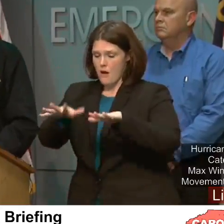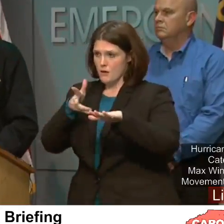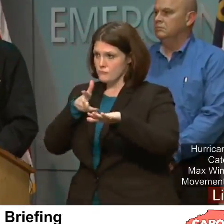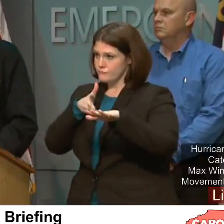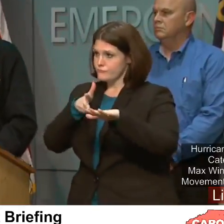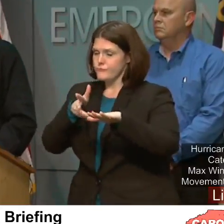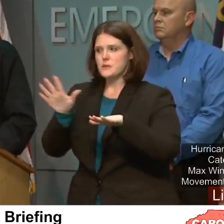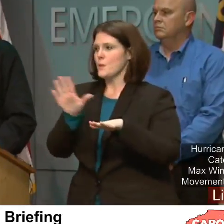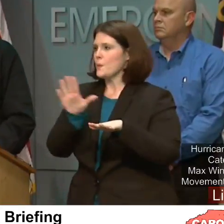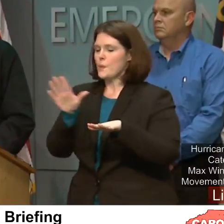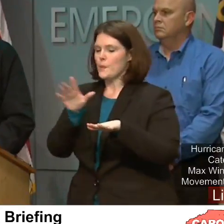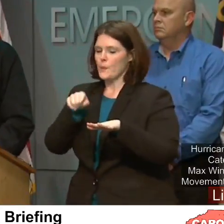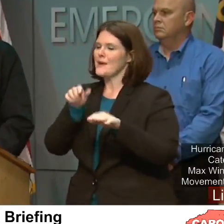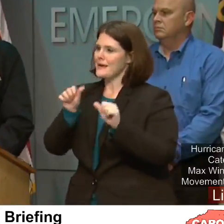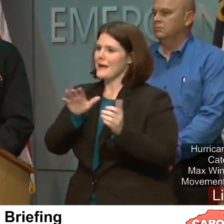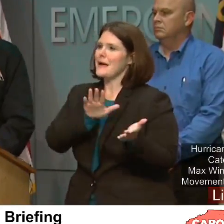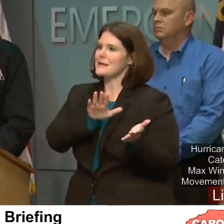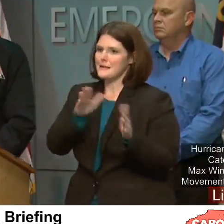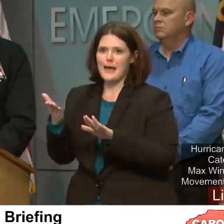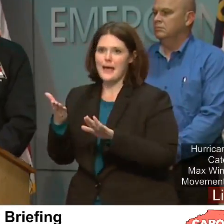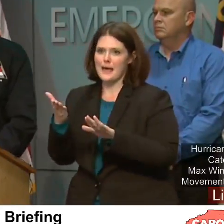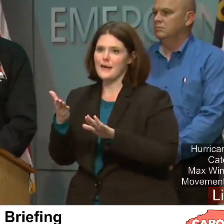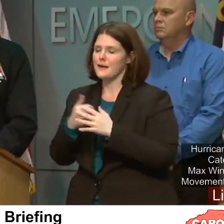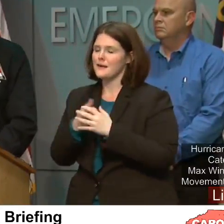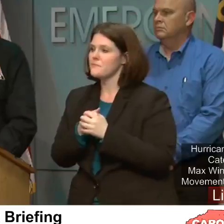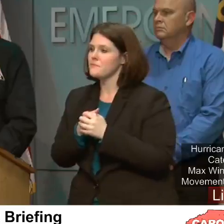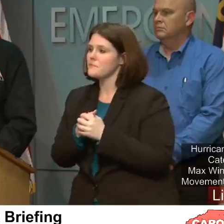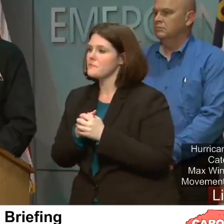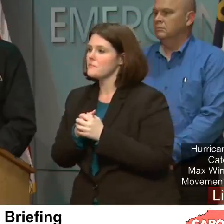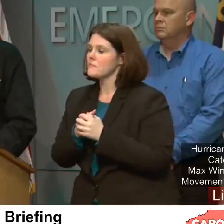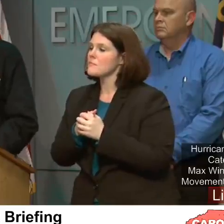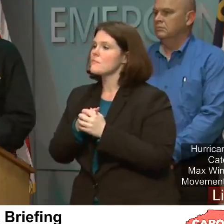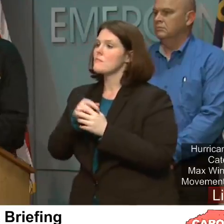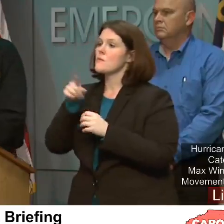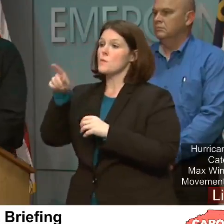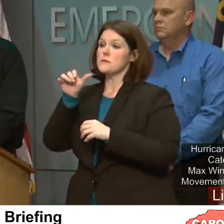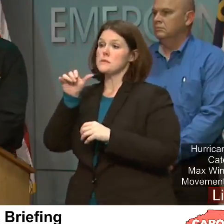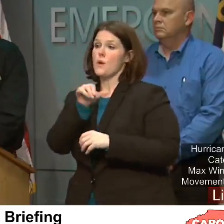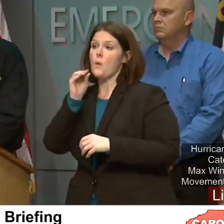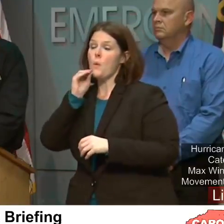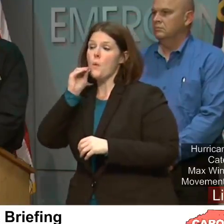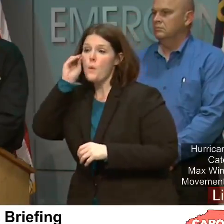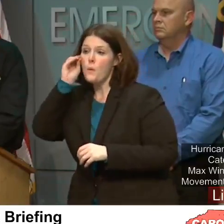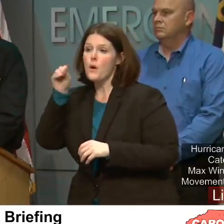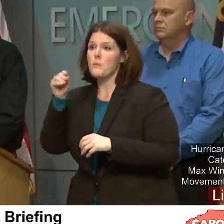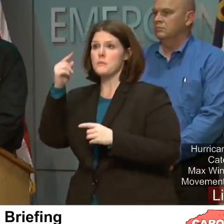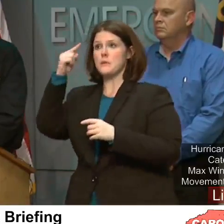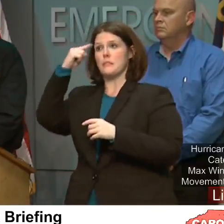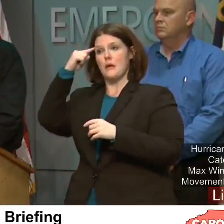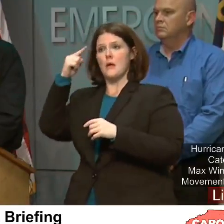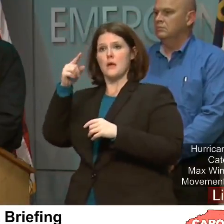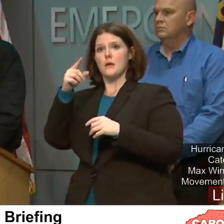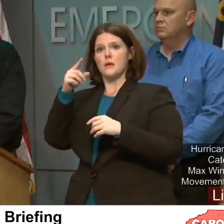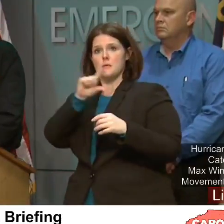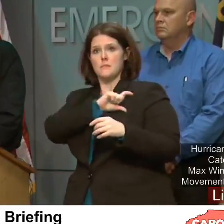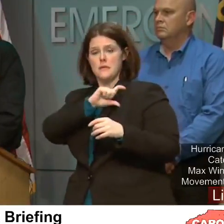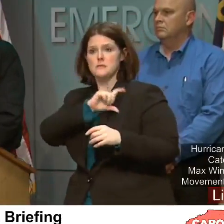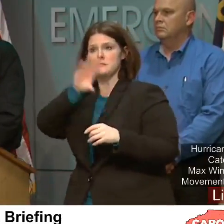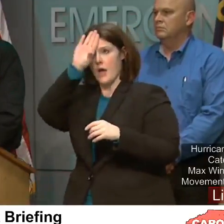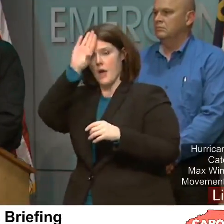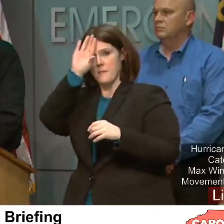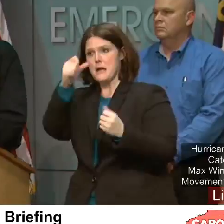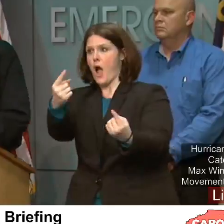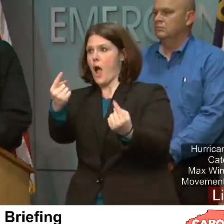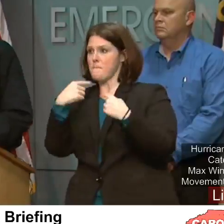waters can be deadly. Don't expect first responders to be able to get to you during the storm if